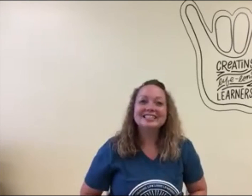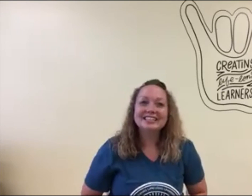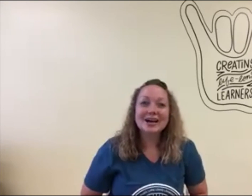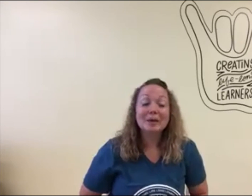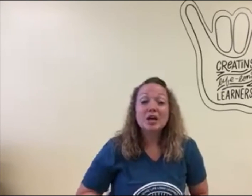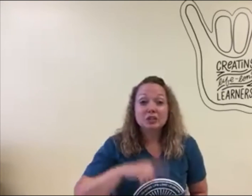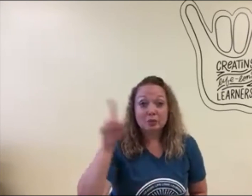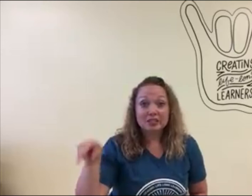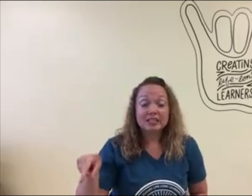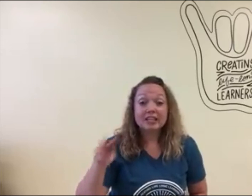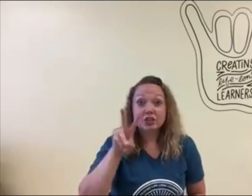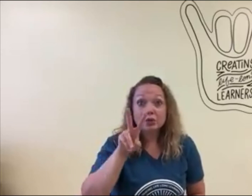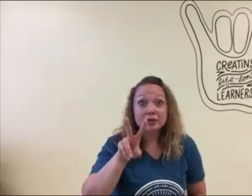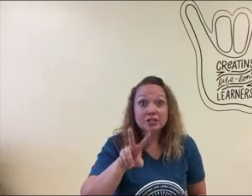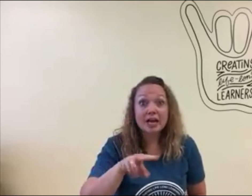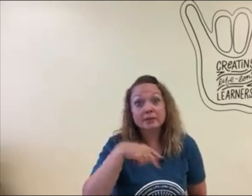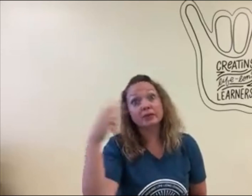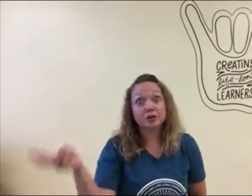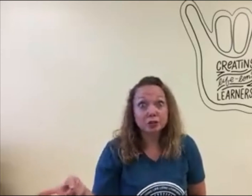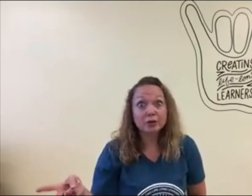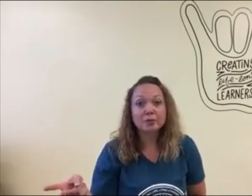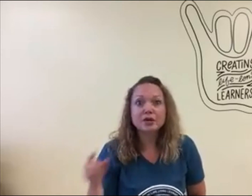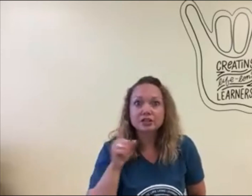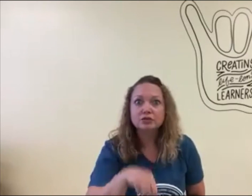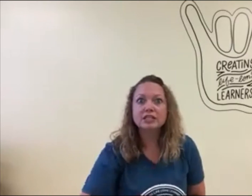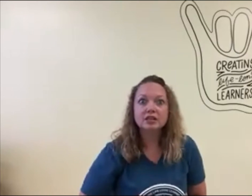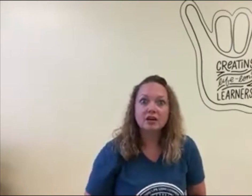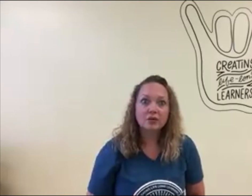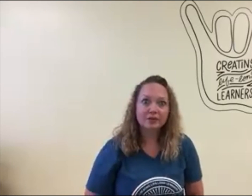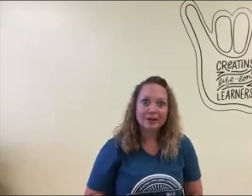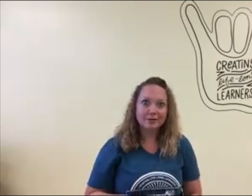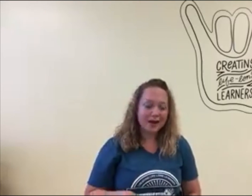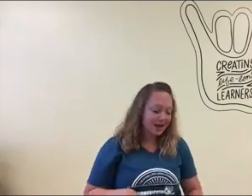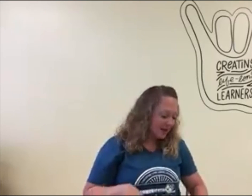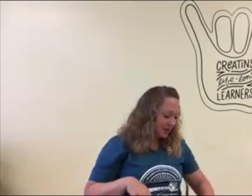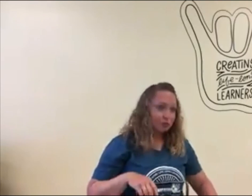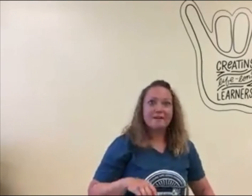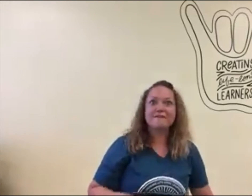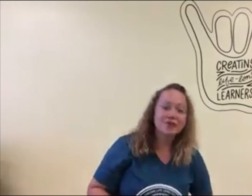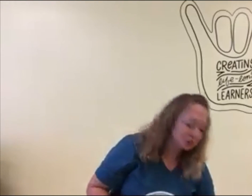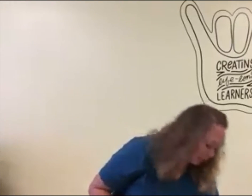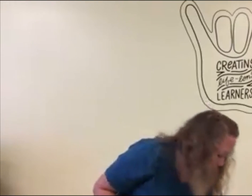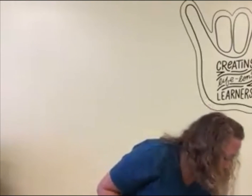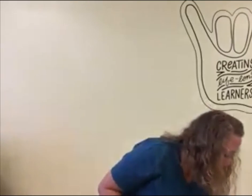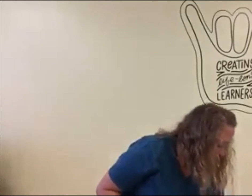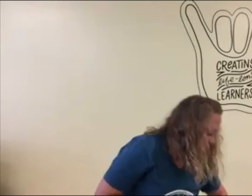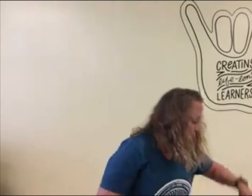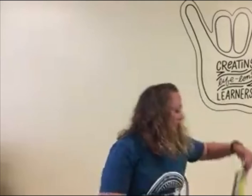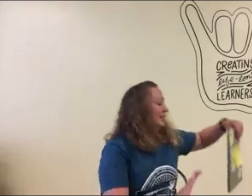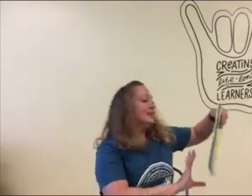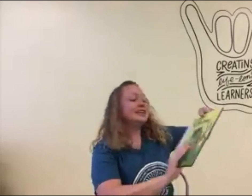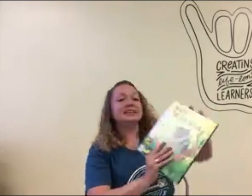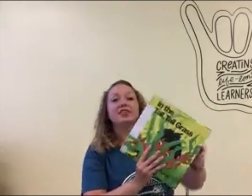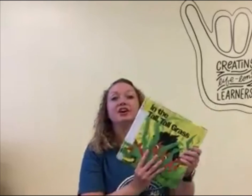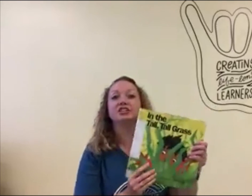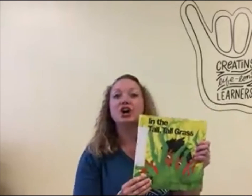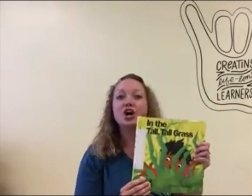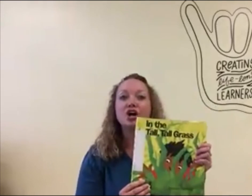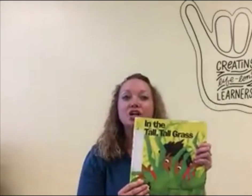job. So when we sing that two other times for our two other books, you sing along with me, okay? So our first book, In the Tall,